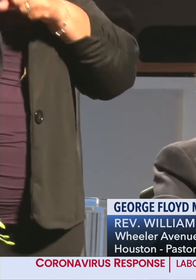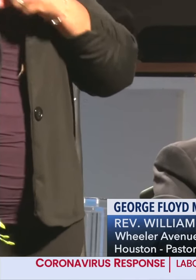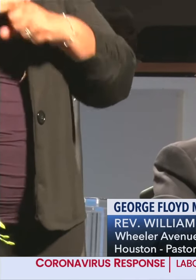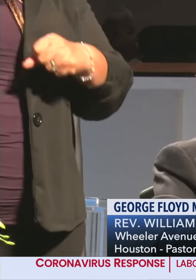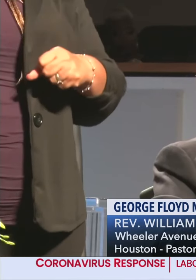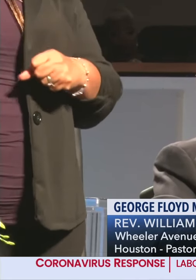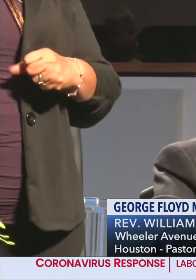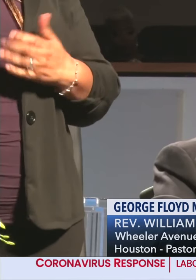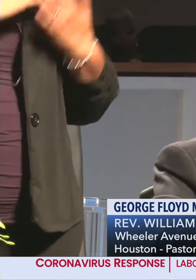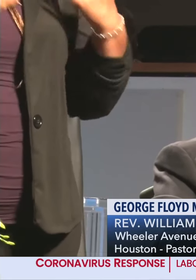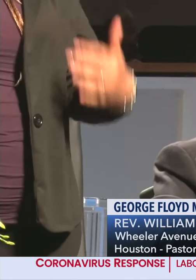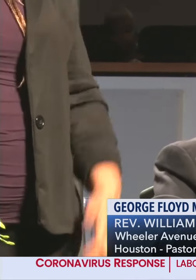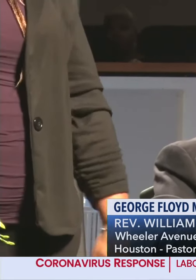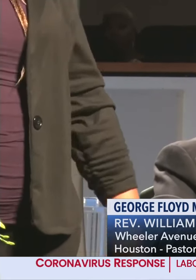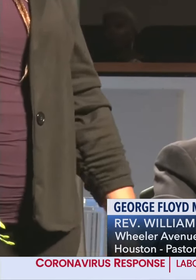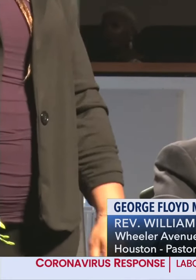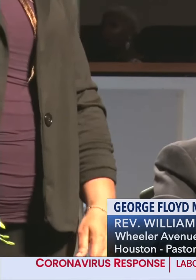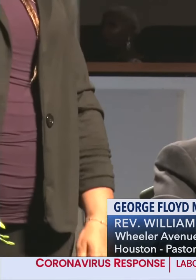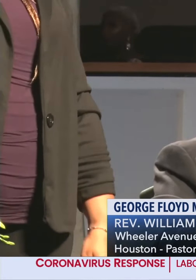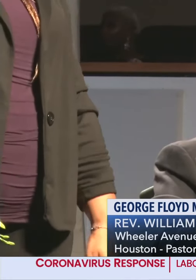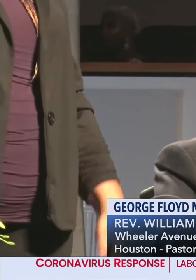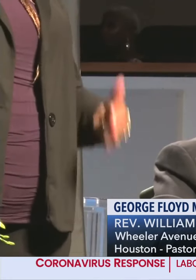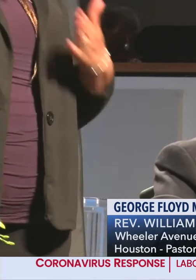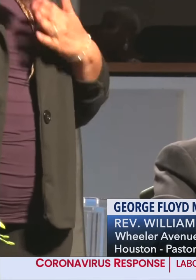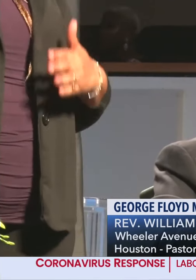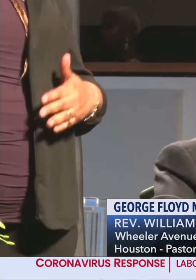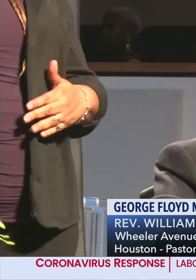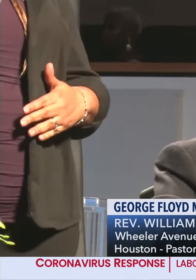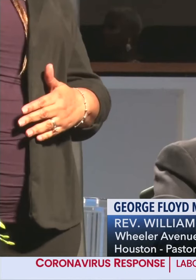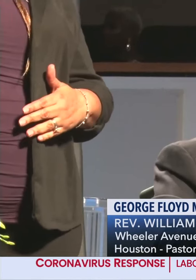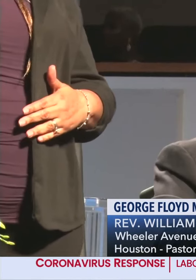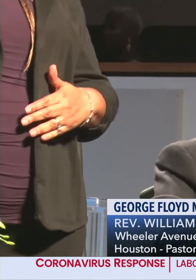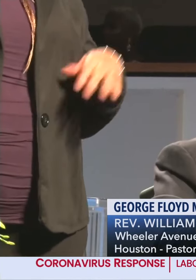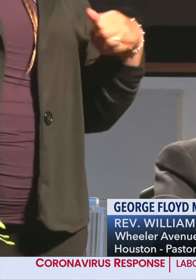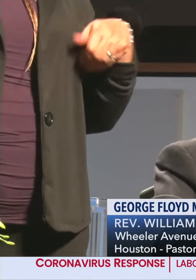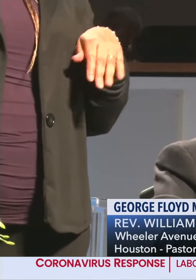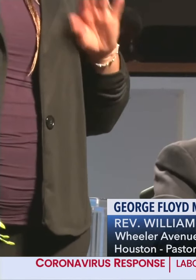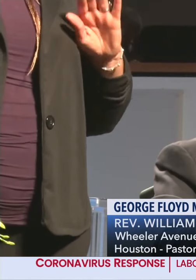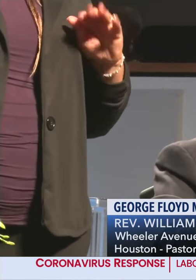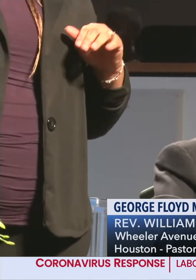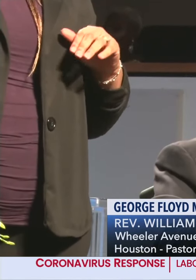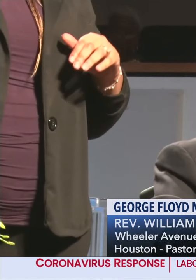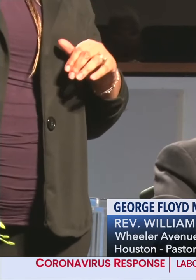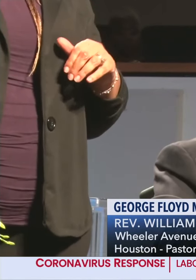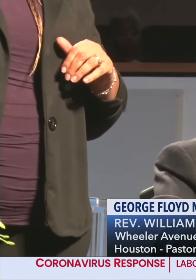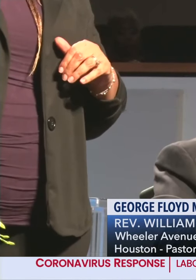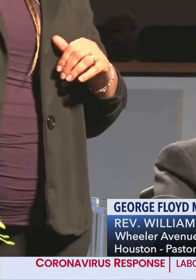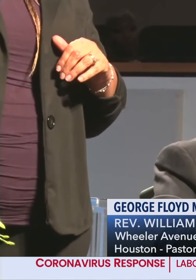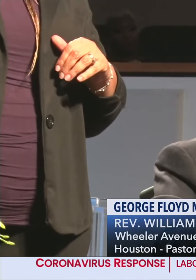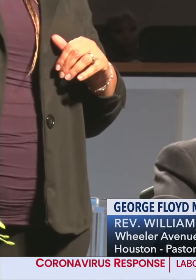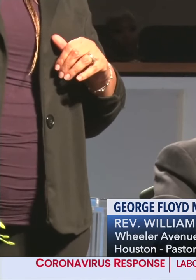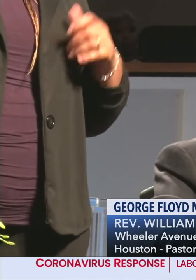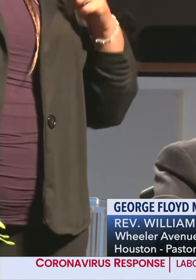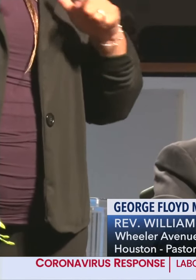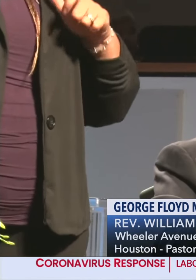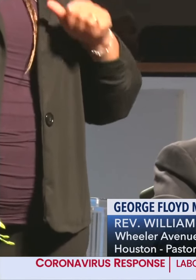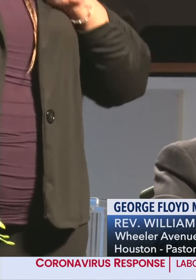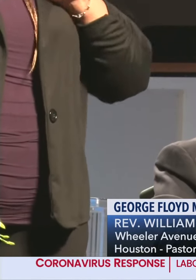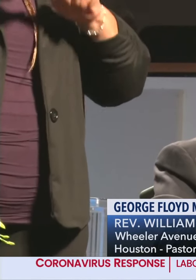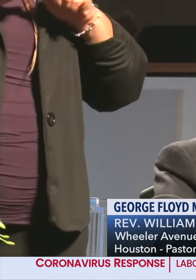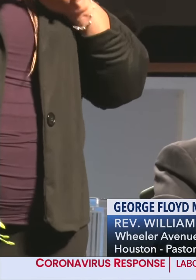that somebody knows that we are not going to stand for this to keep on going.